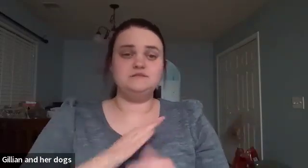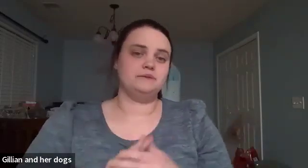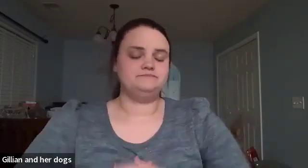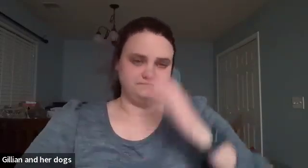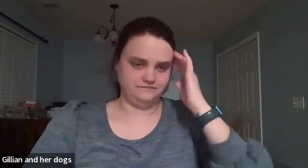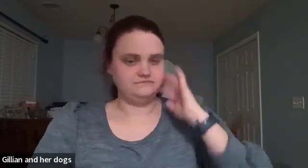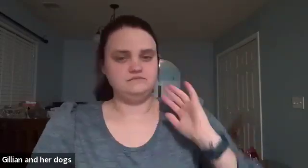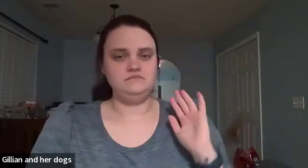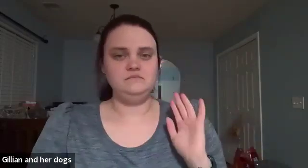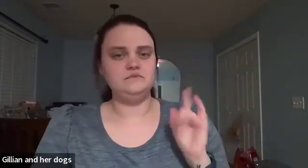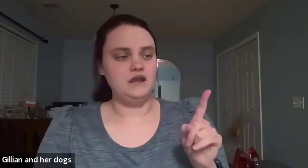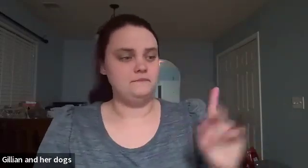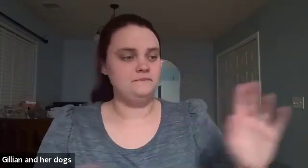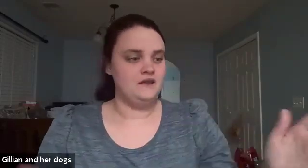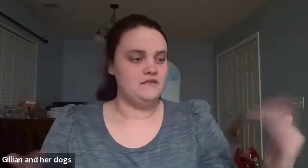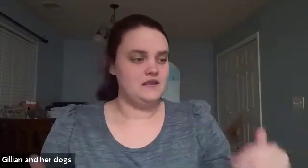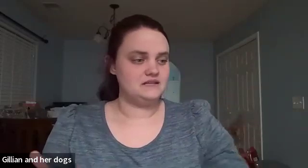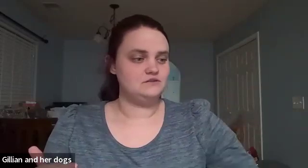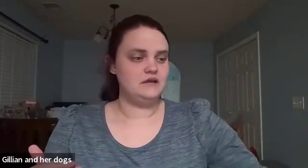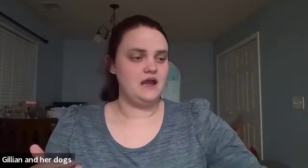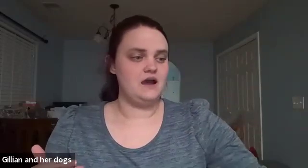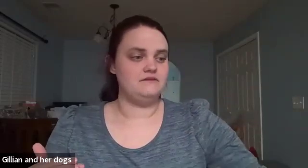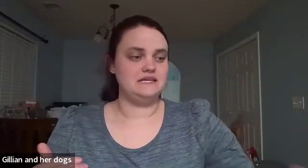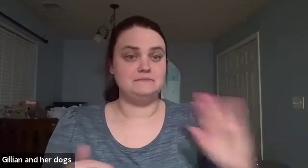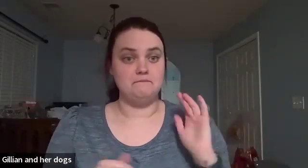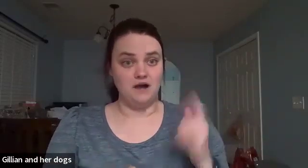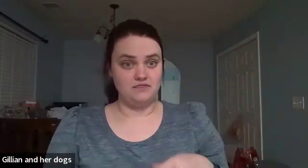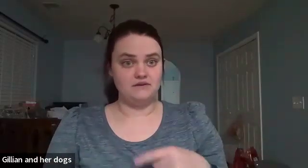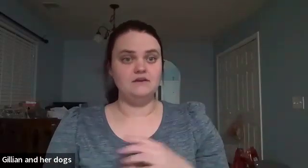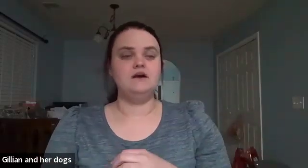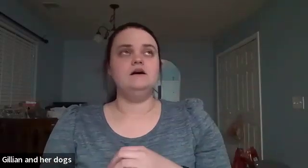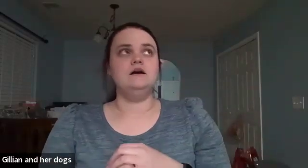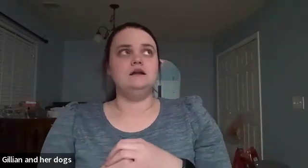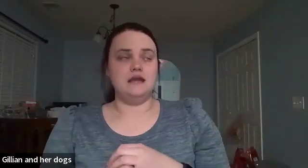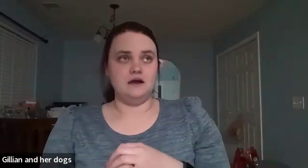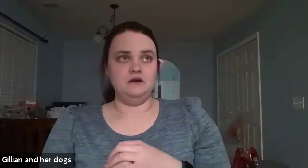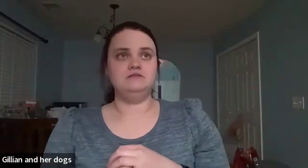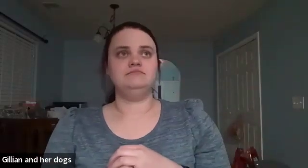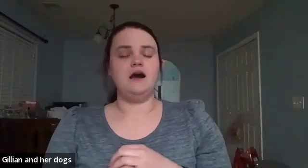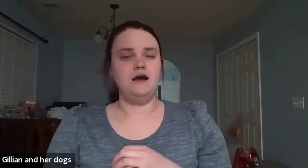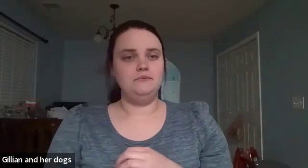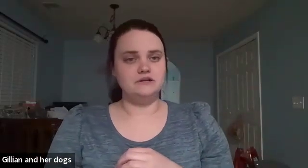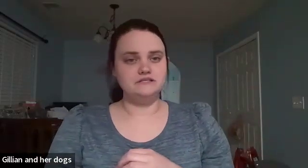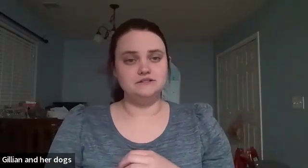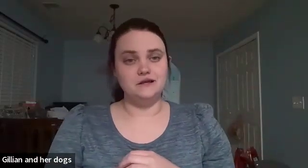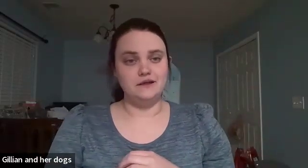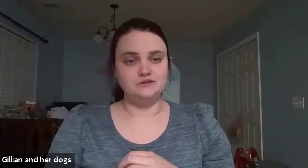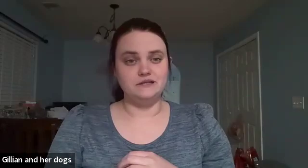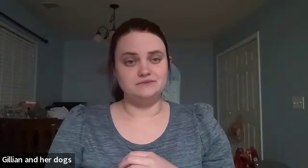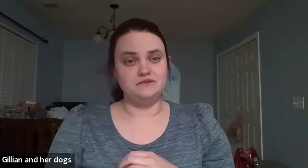Excuse me. Okay. The next one we have is month. Now, I personally do not like doing next month